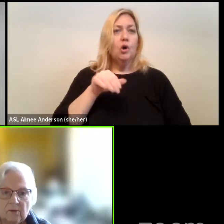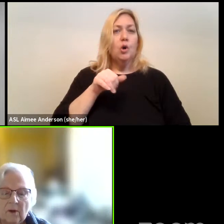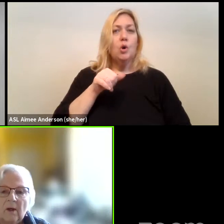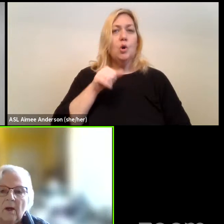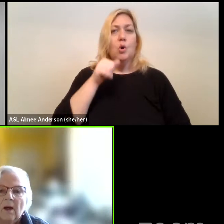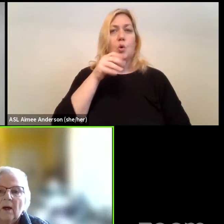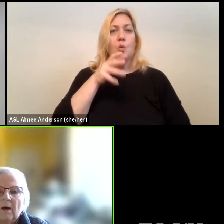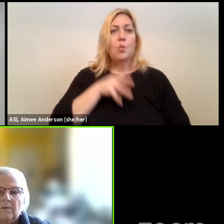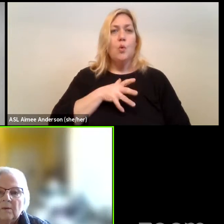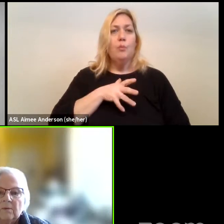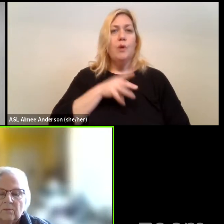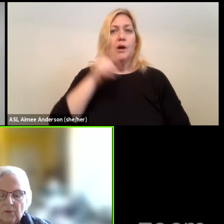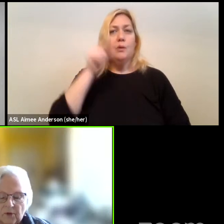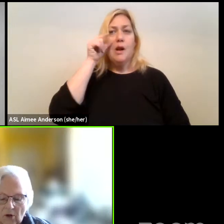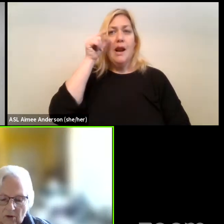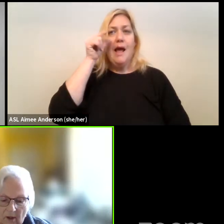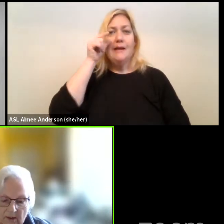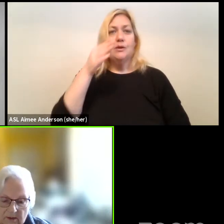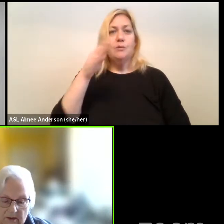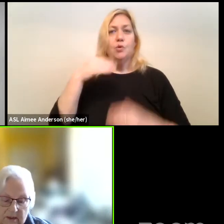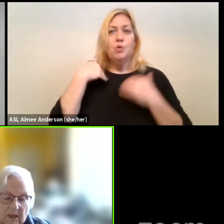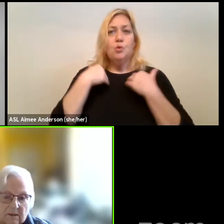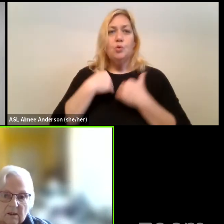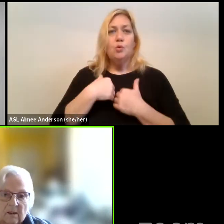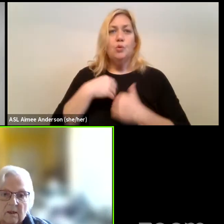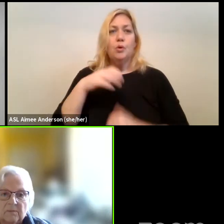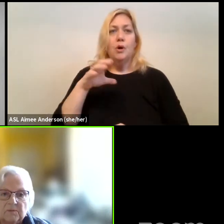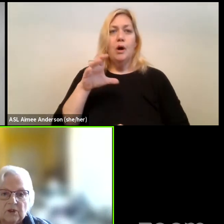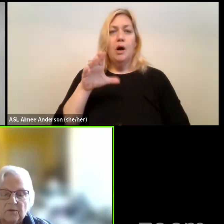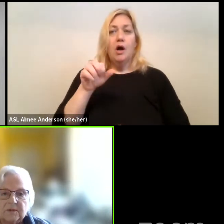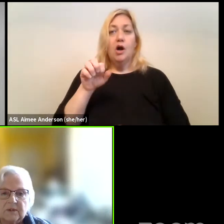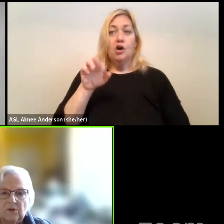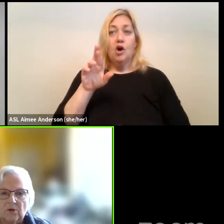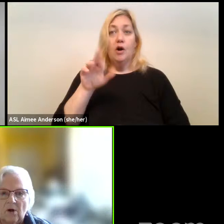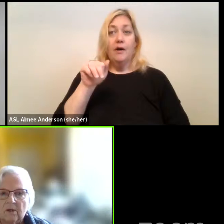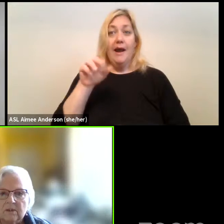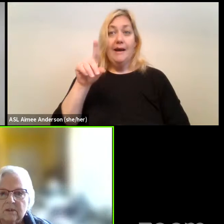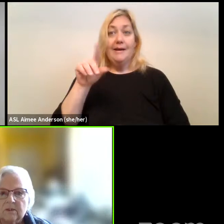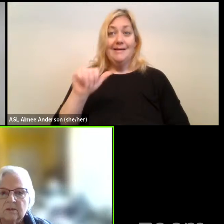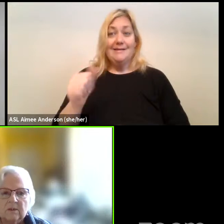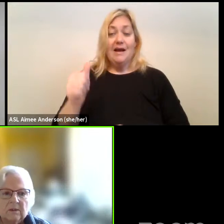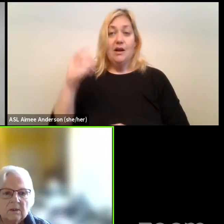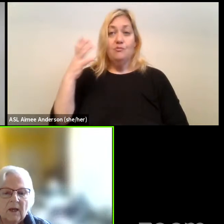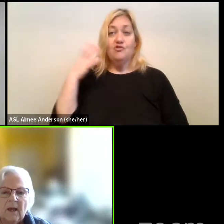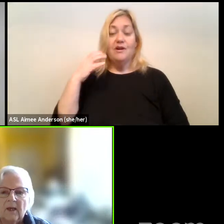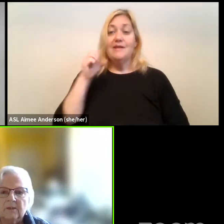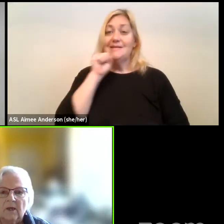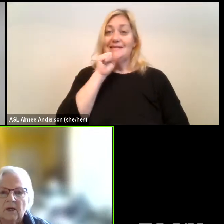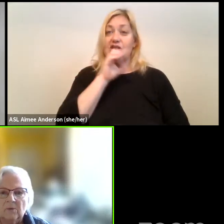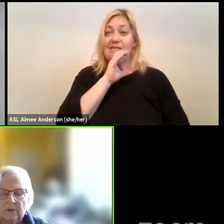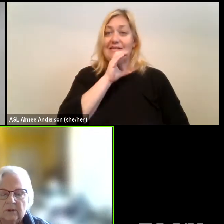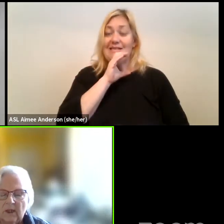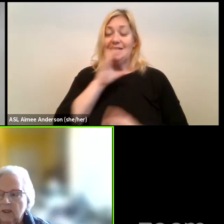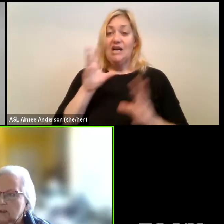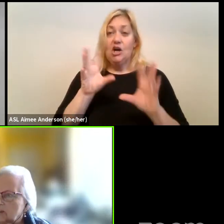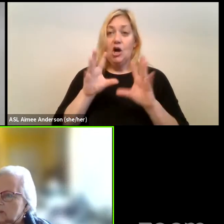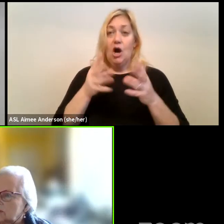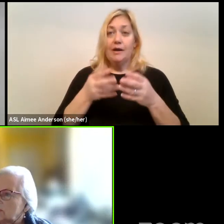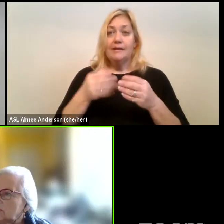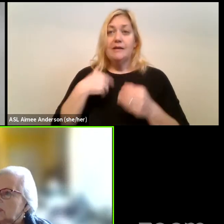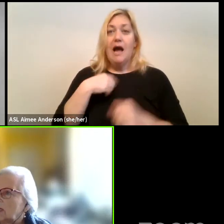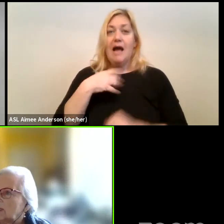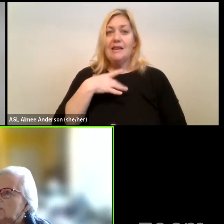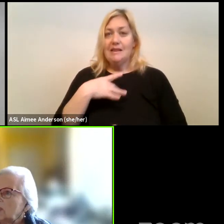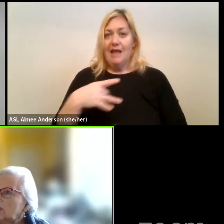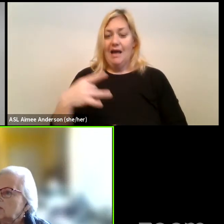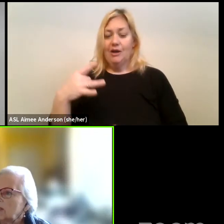Thank you. Ruth Carter, AD 10, Chair of the Senior Caucus. And I would like